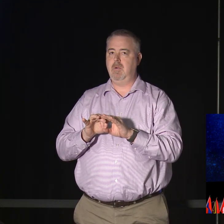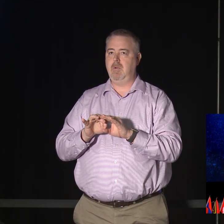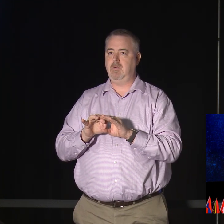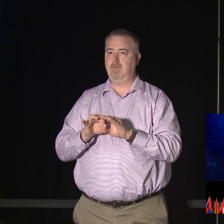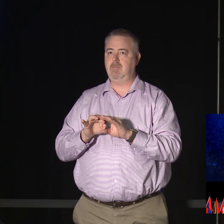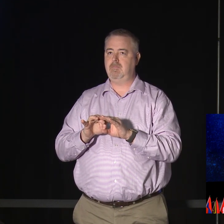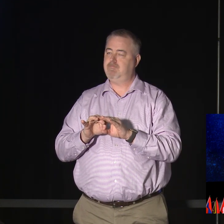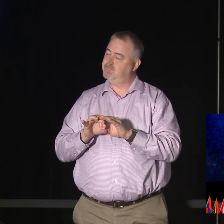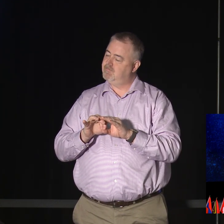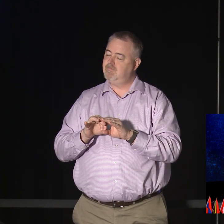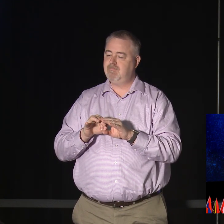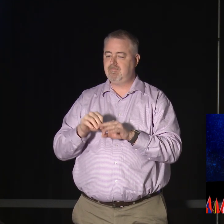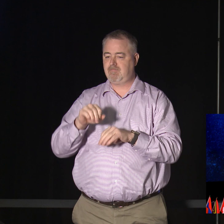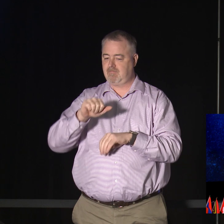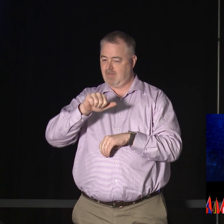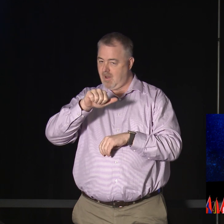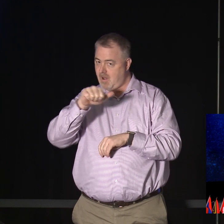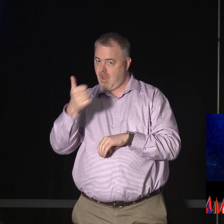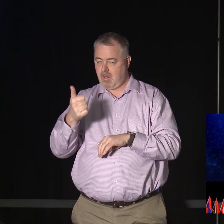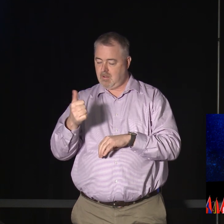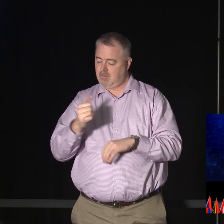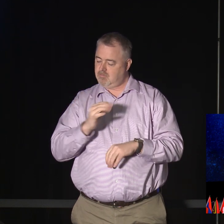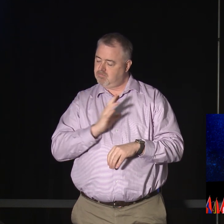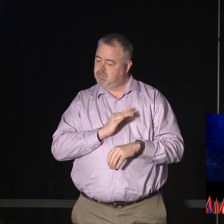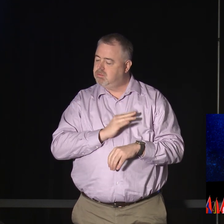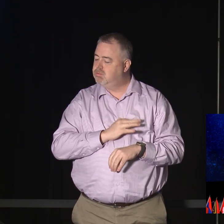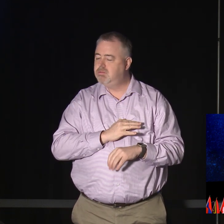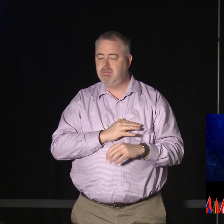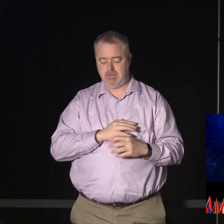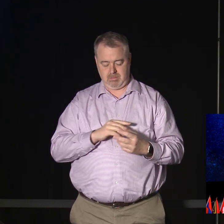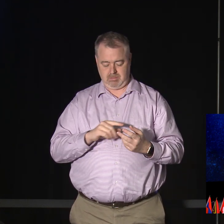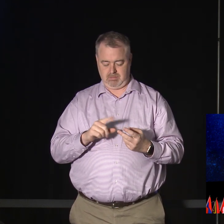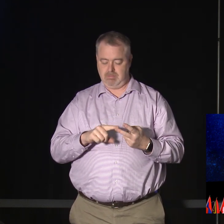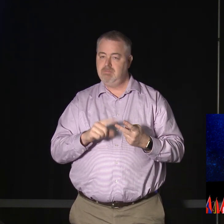Got another gem here. This gem,